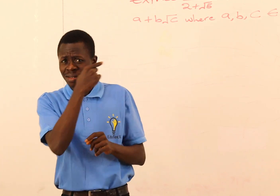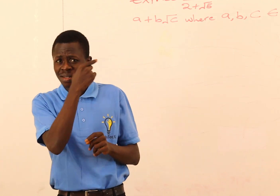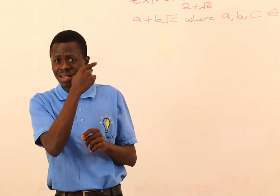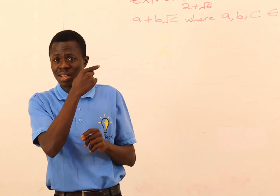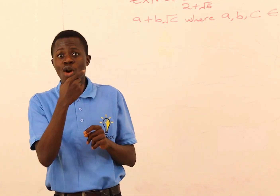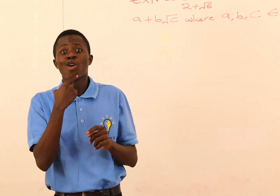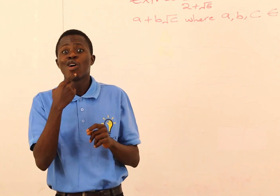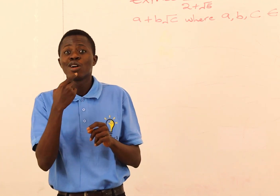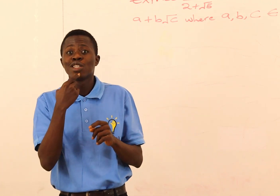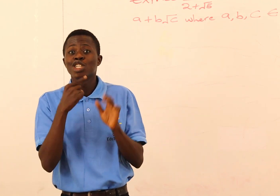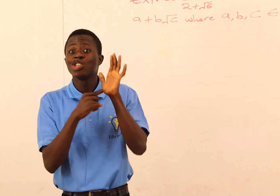other examination,